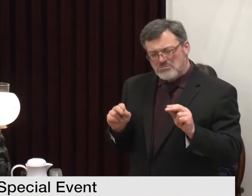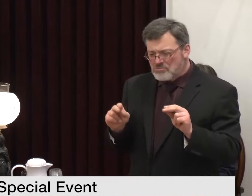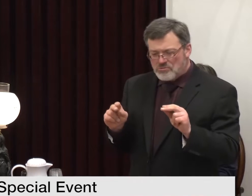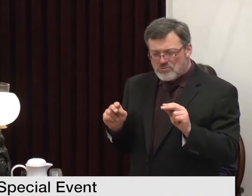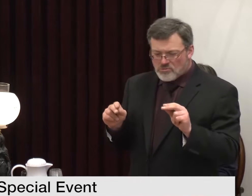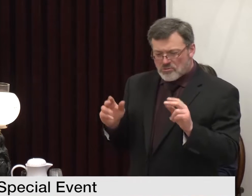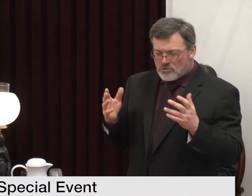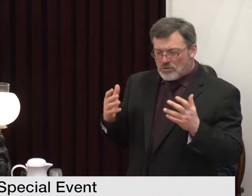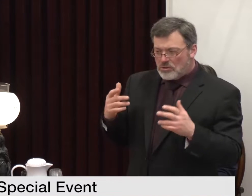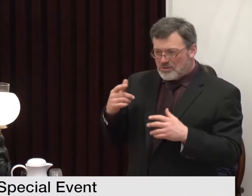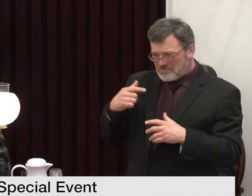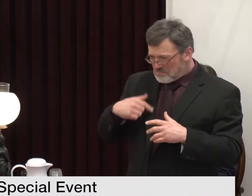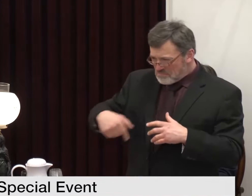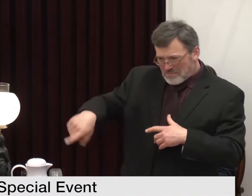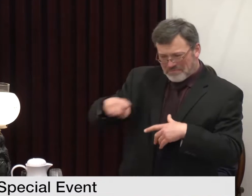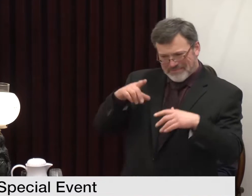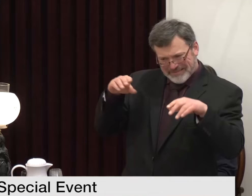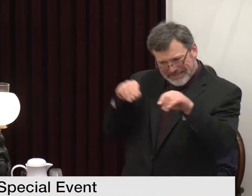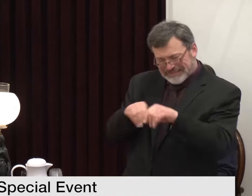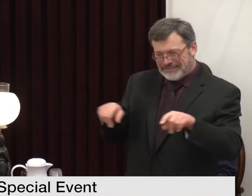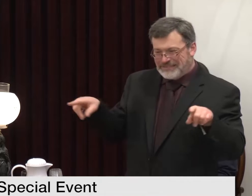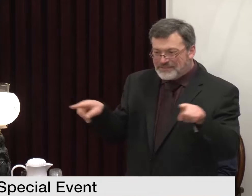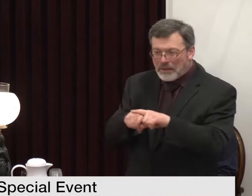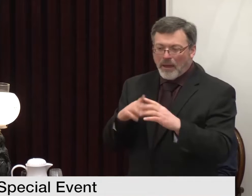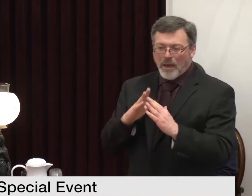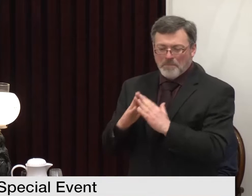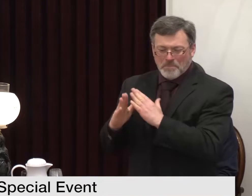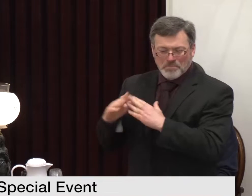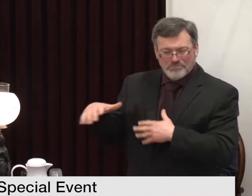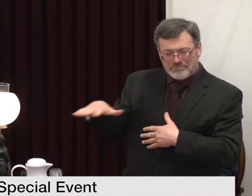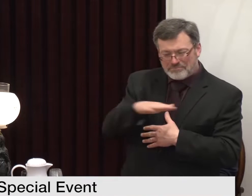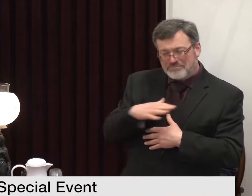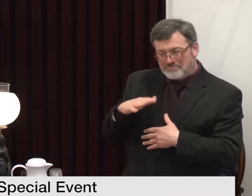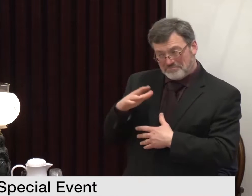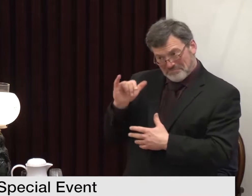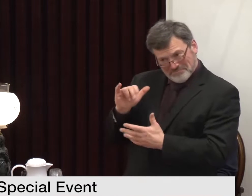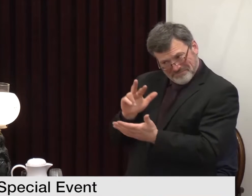Vermonters I highlighted in the State of the State help theirs.